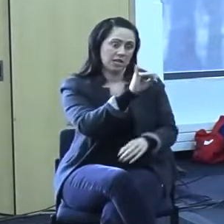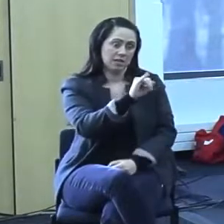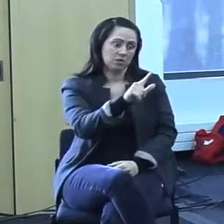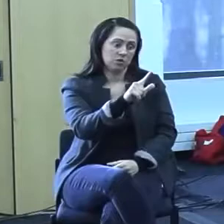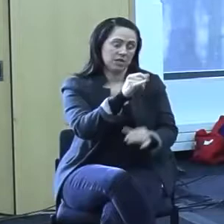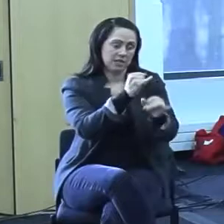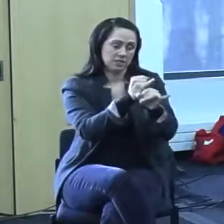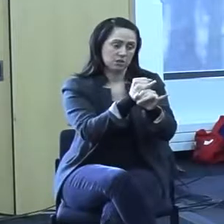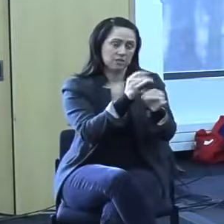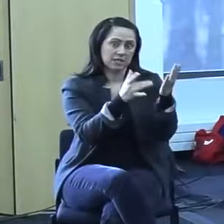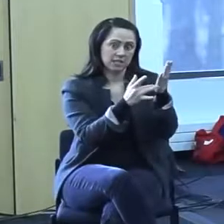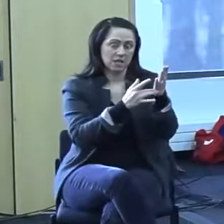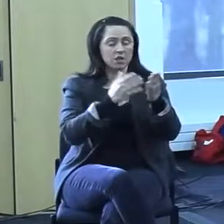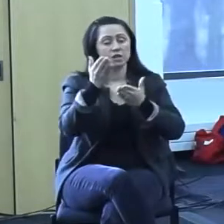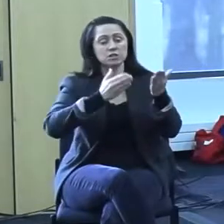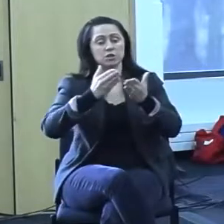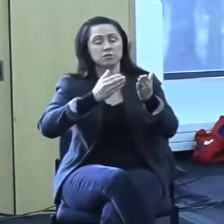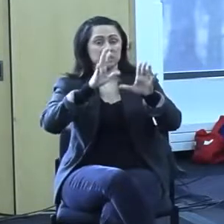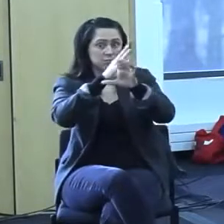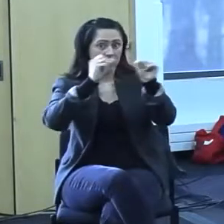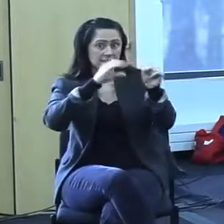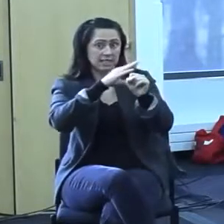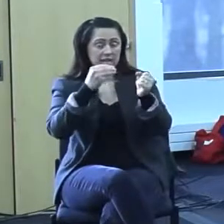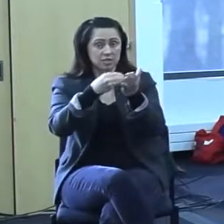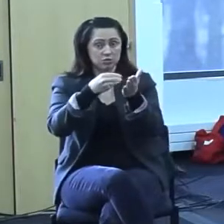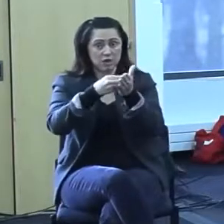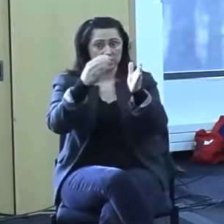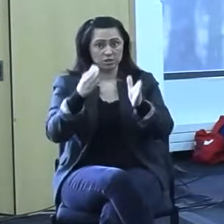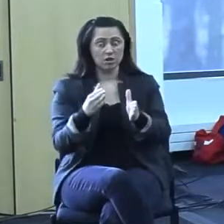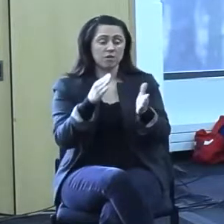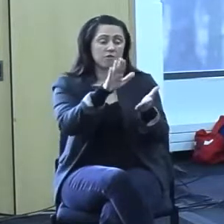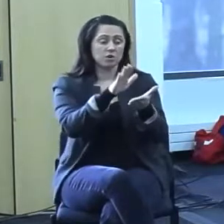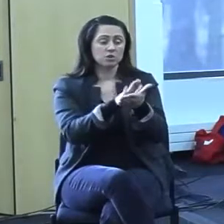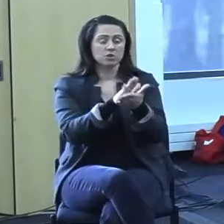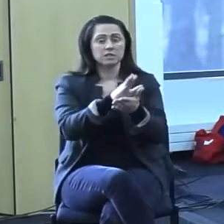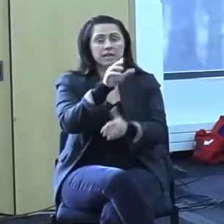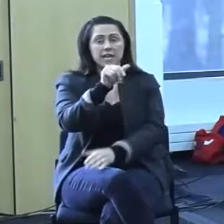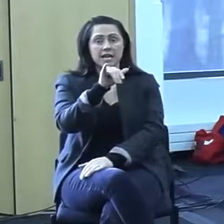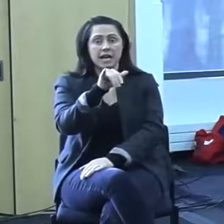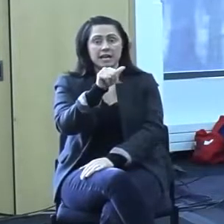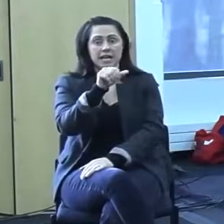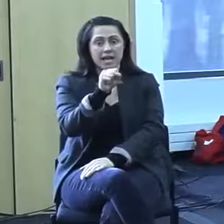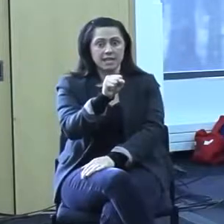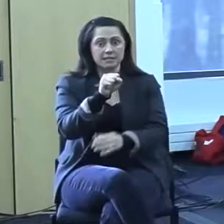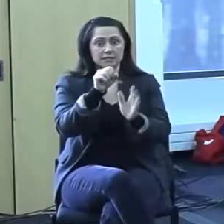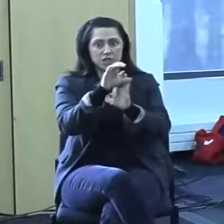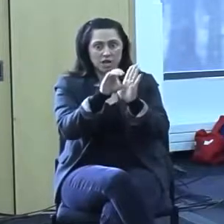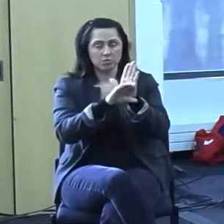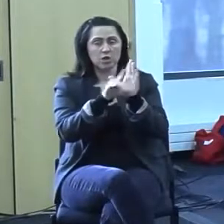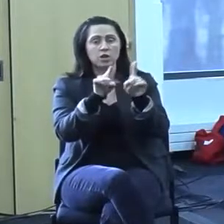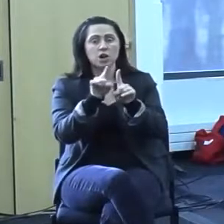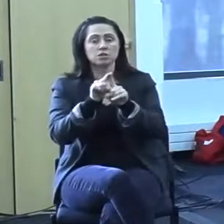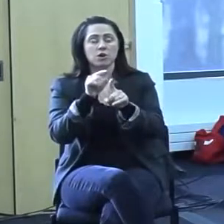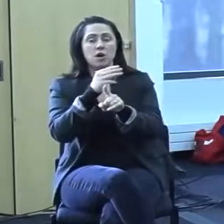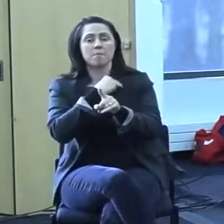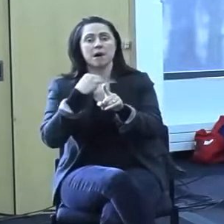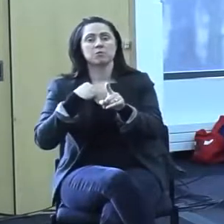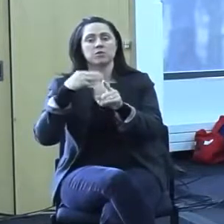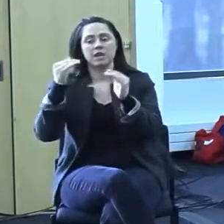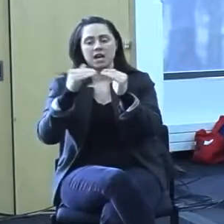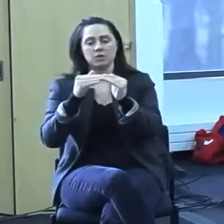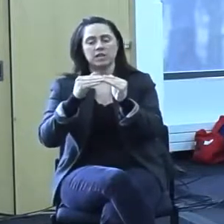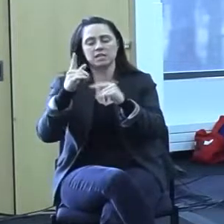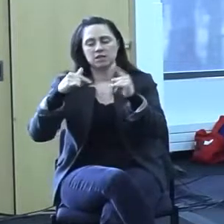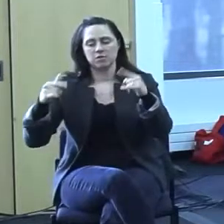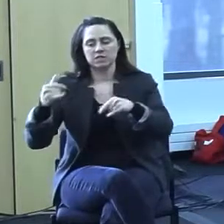served as a president of treasurer of her school's AIAS chapter, and is a member of the Equity and Diversity and